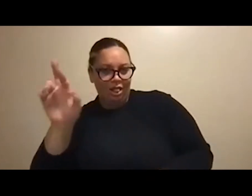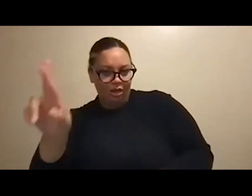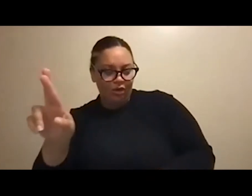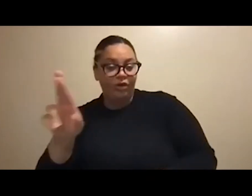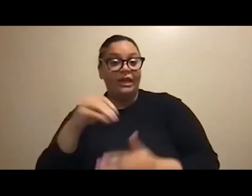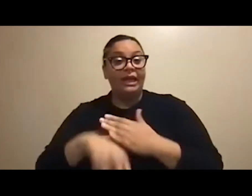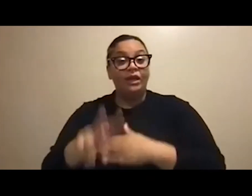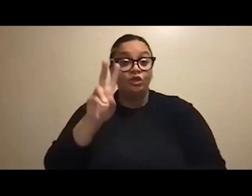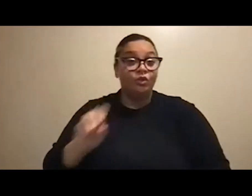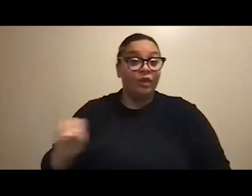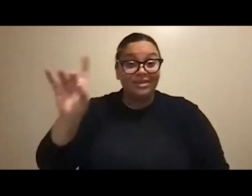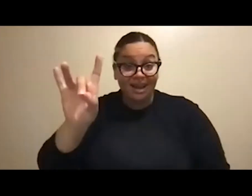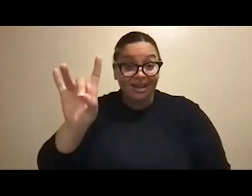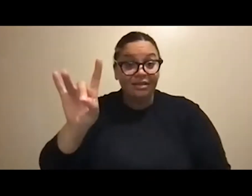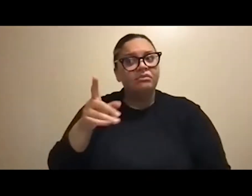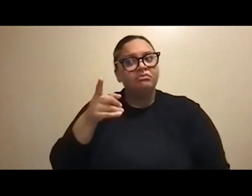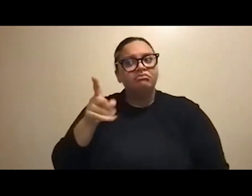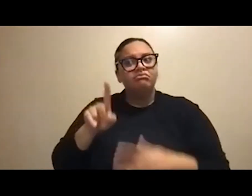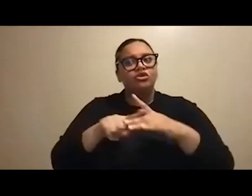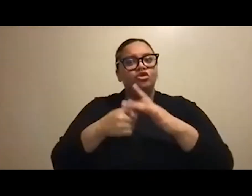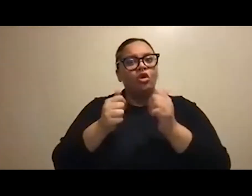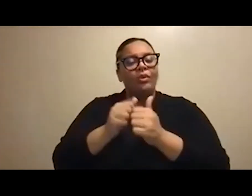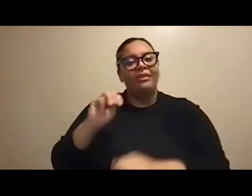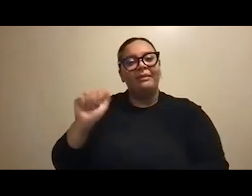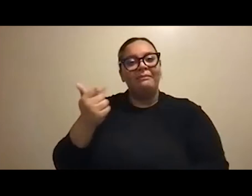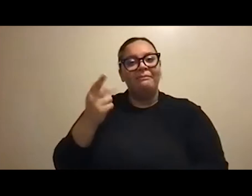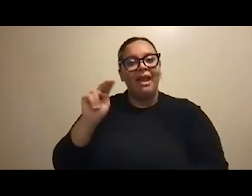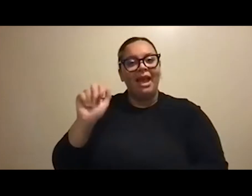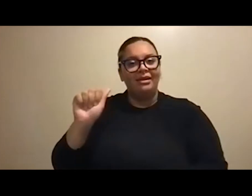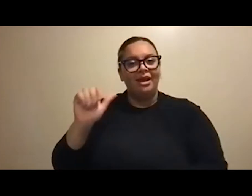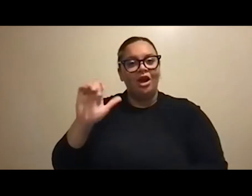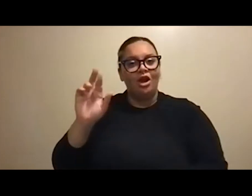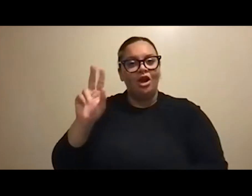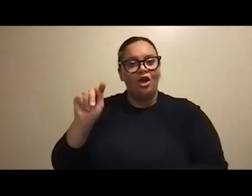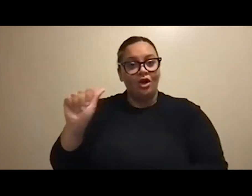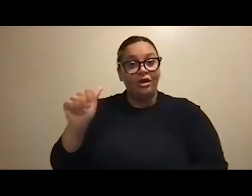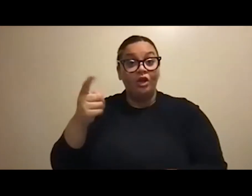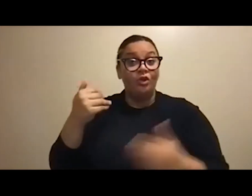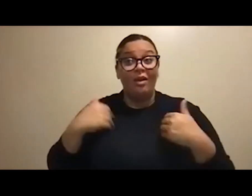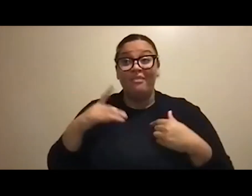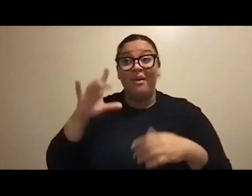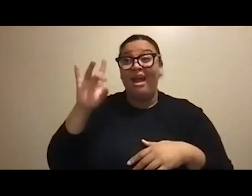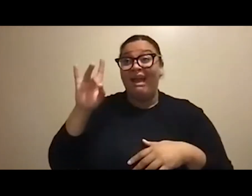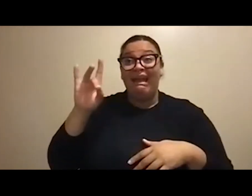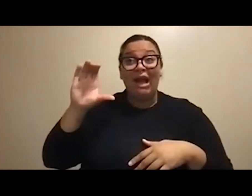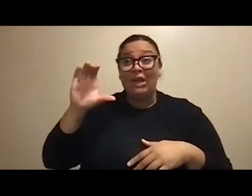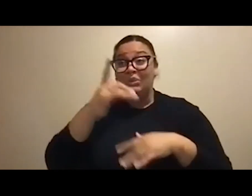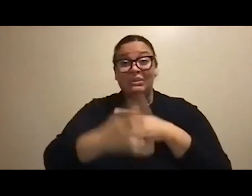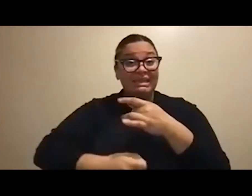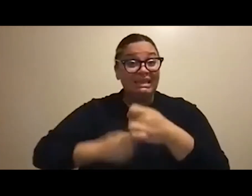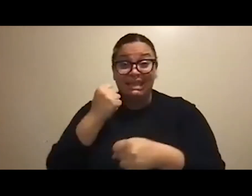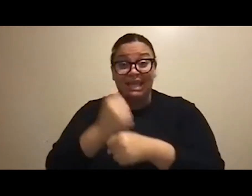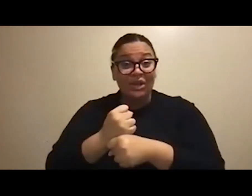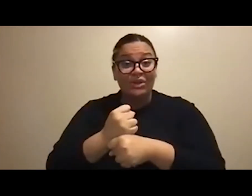2008. If you start with Magna Carta and go to DC versus Heller, you've got about 800 years of these